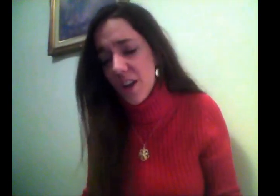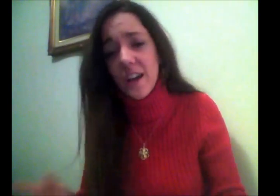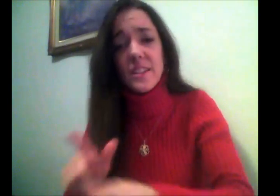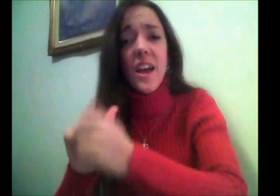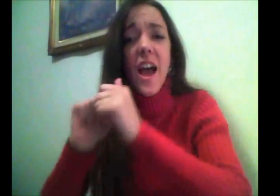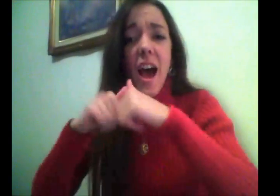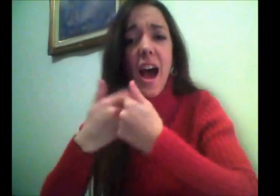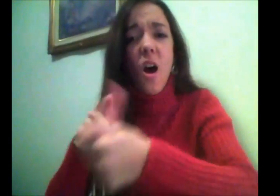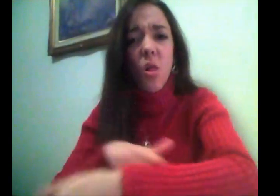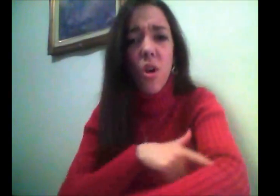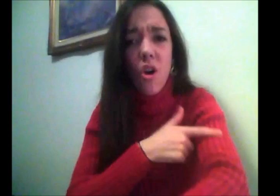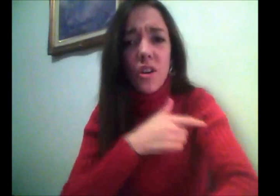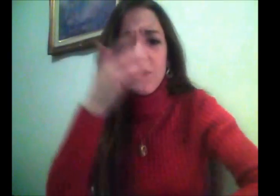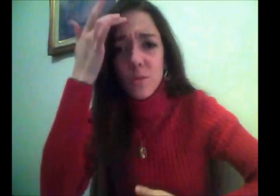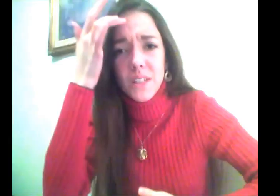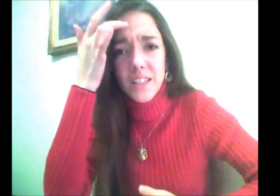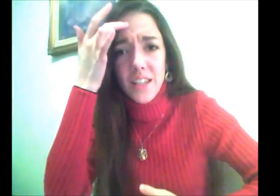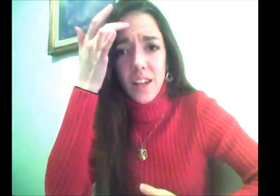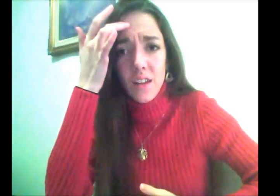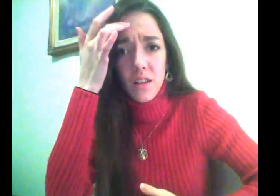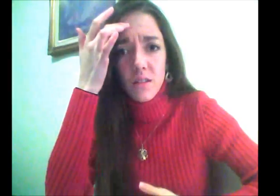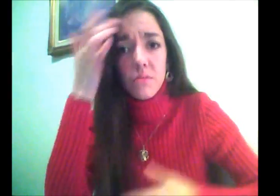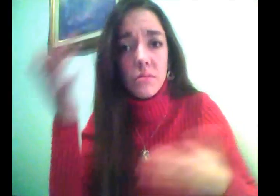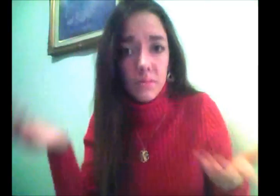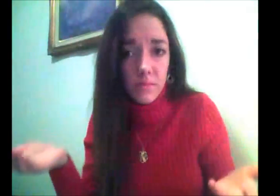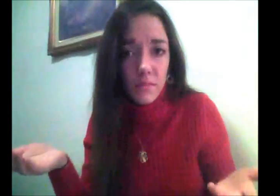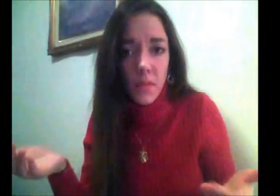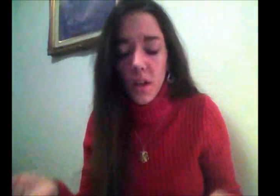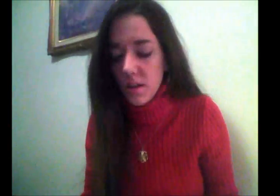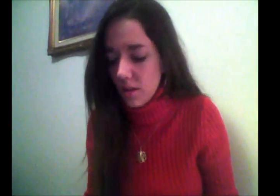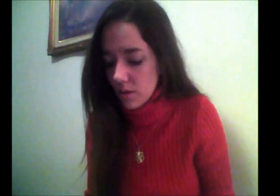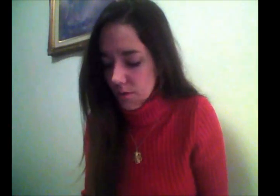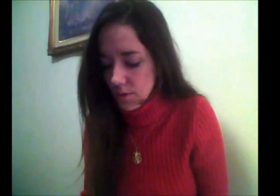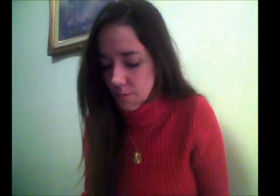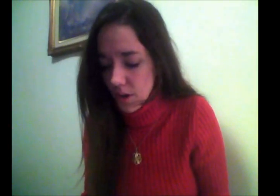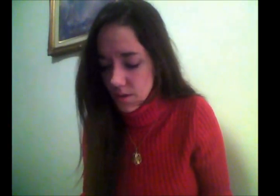ask, how long have you been sick? And they'll give you a response.